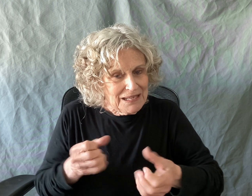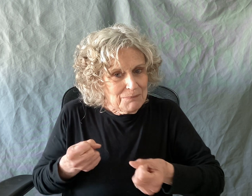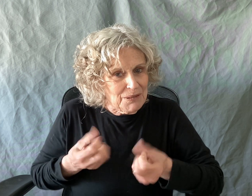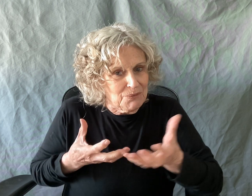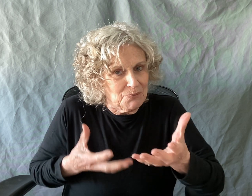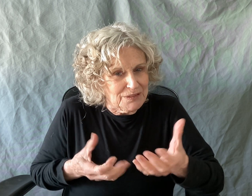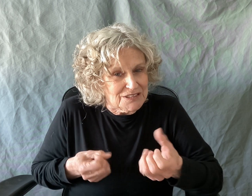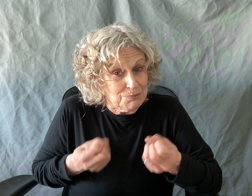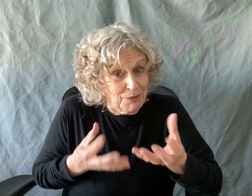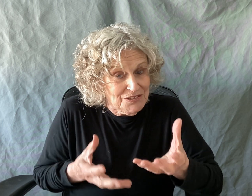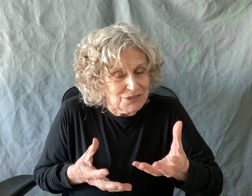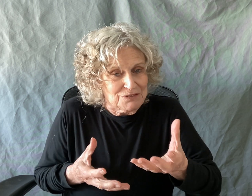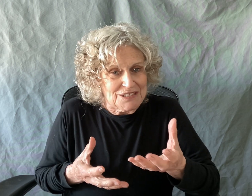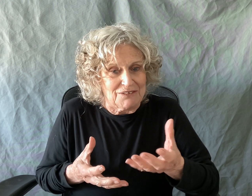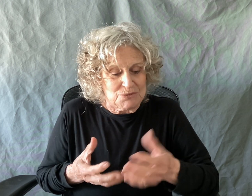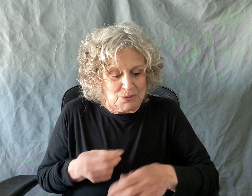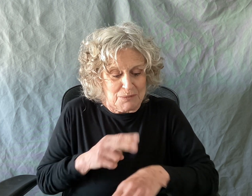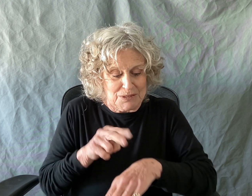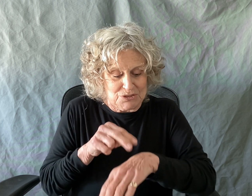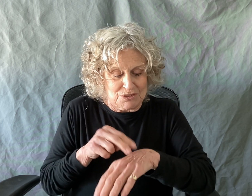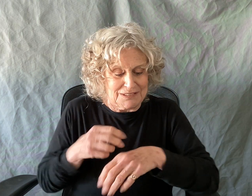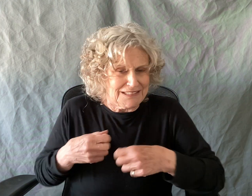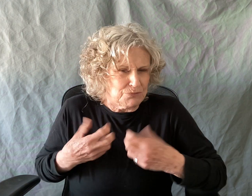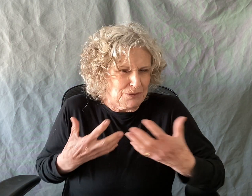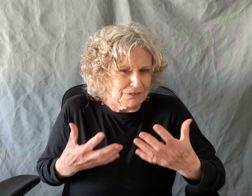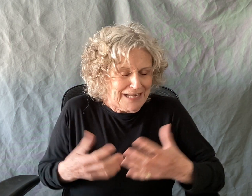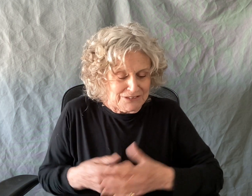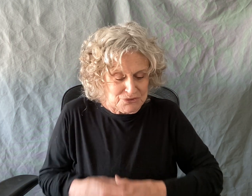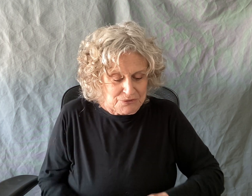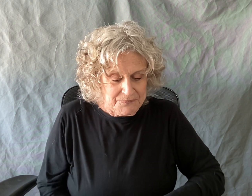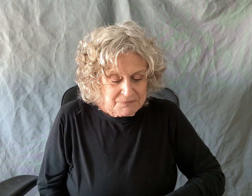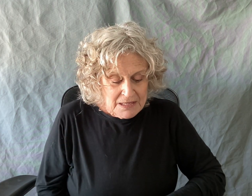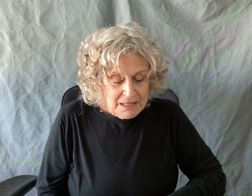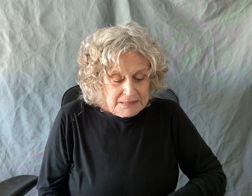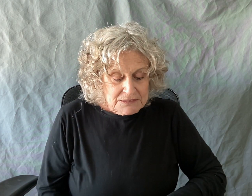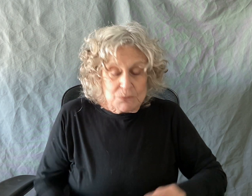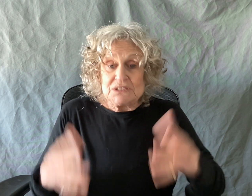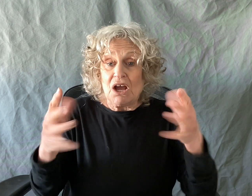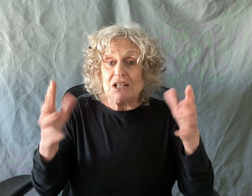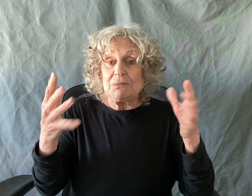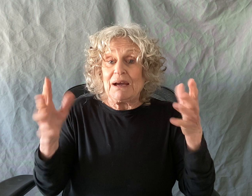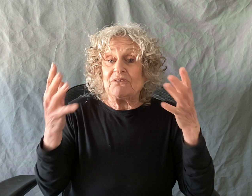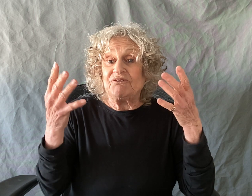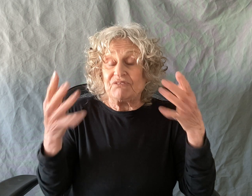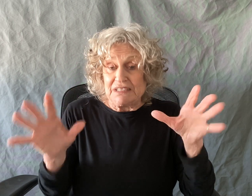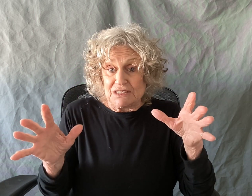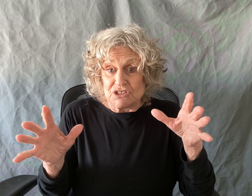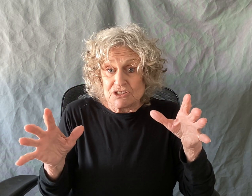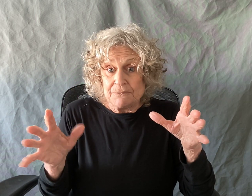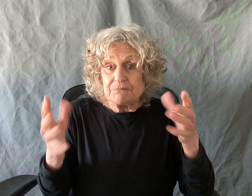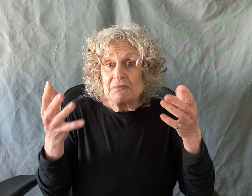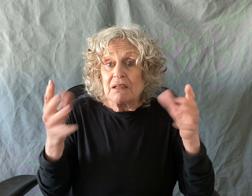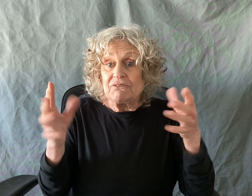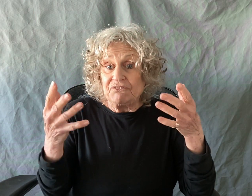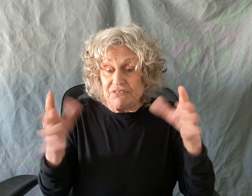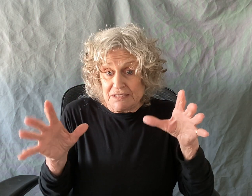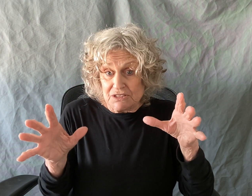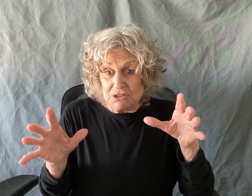but when we express ourselves, we want to make sure that it's real natural. So we talked about finish. Finish. It means